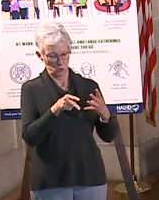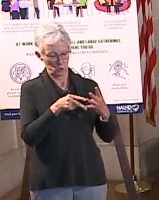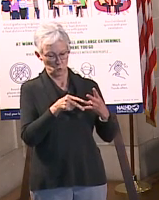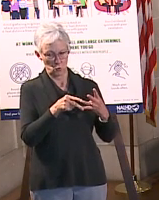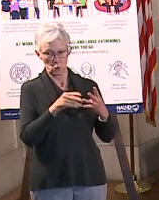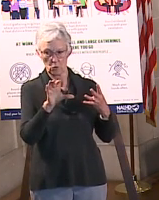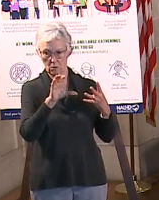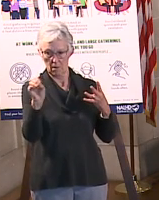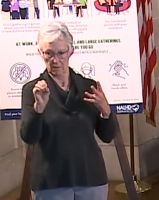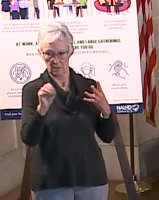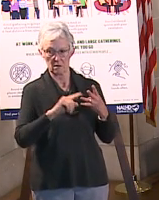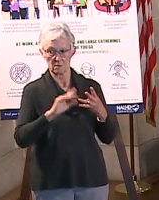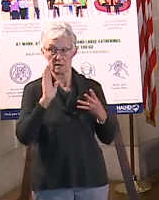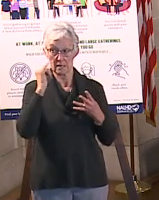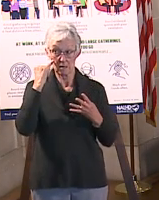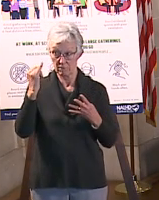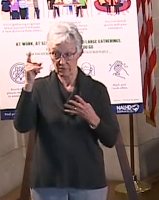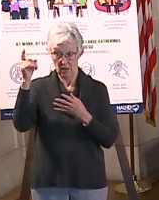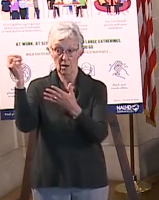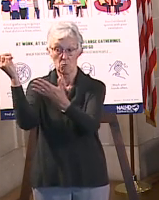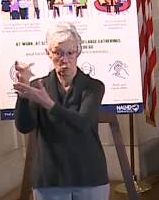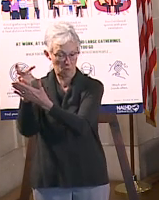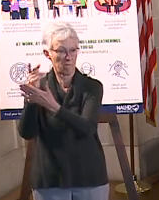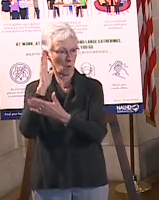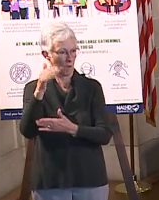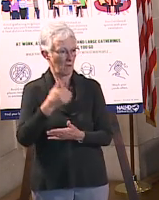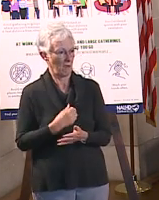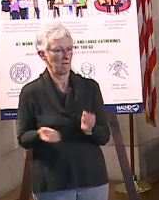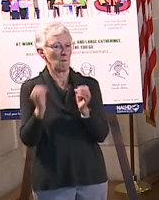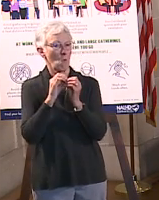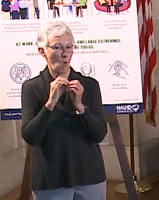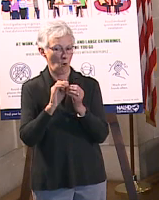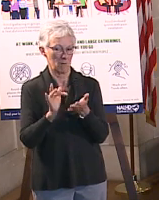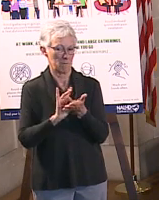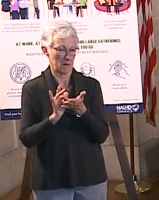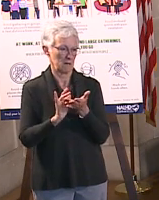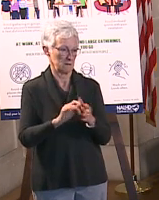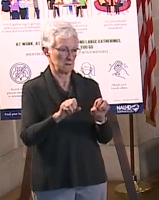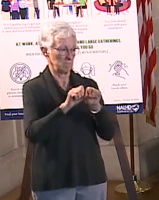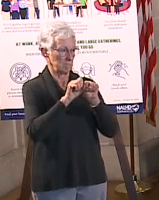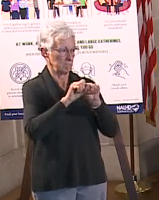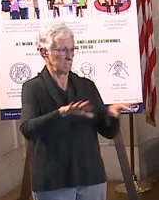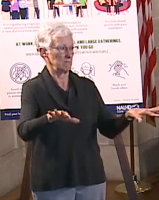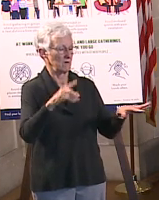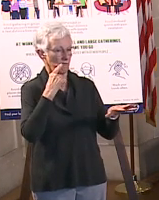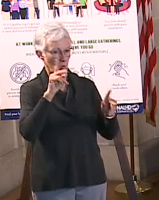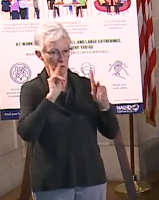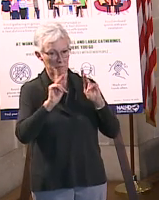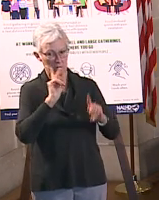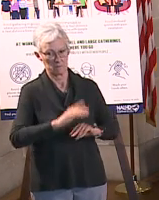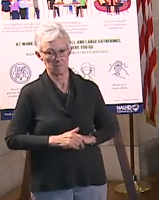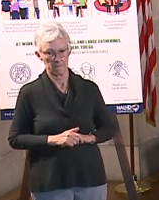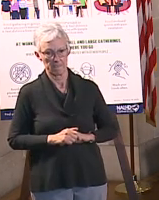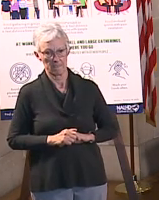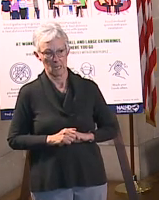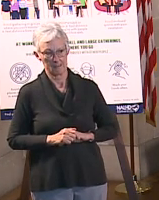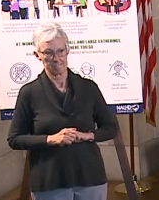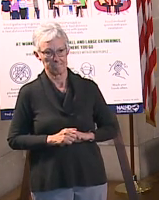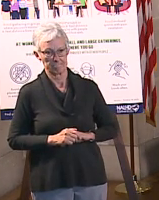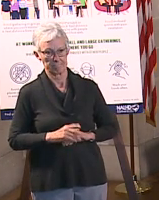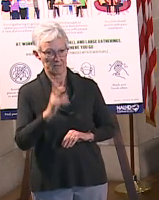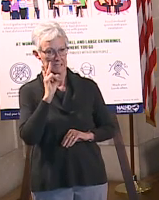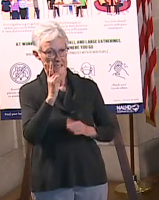see additional vaccines coming down the road. And I just want to, kind of highlight, because I was seeing there was some criticism